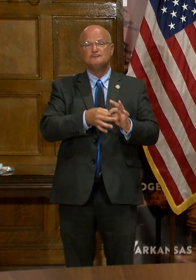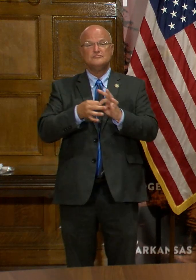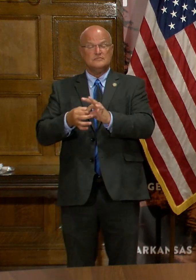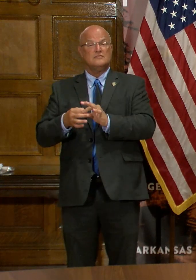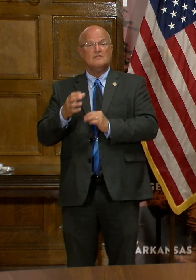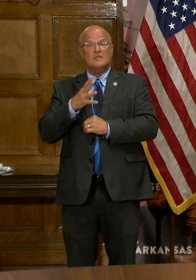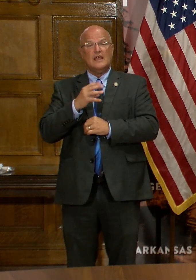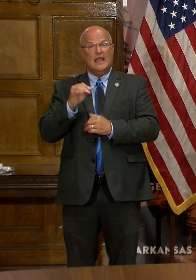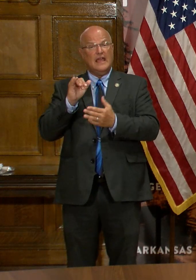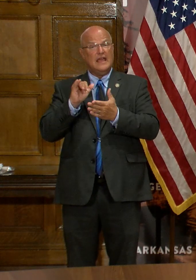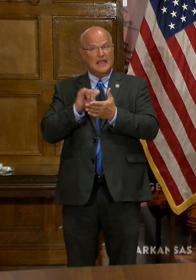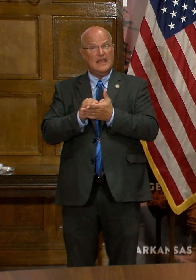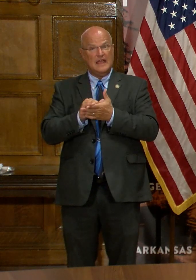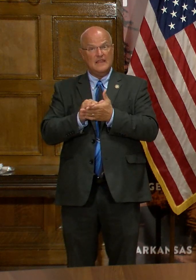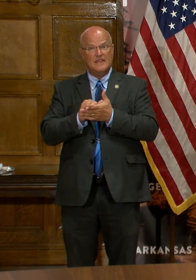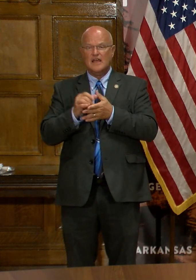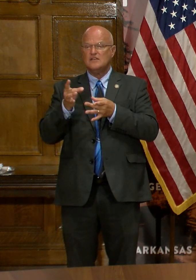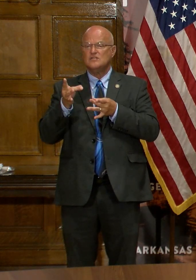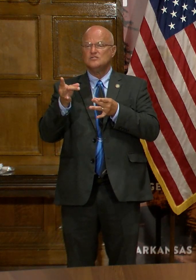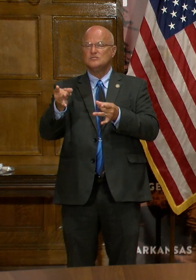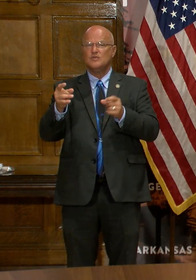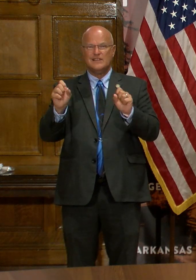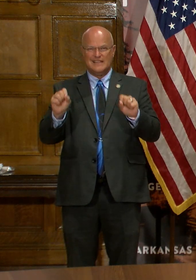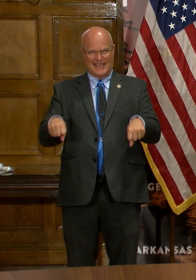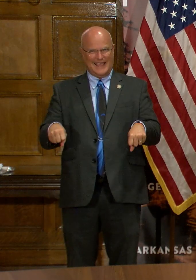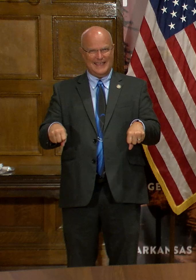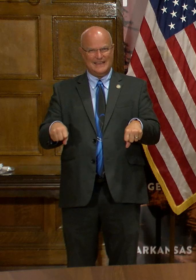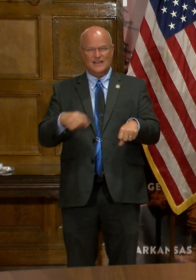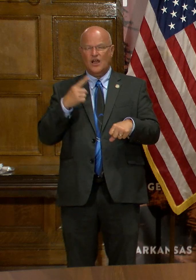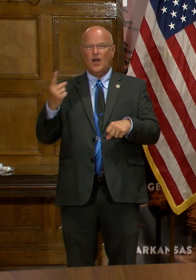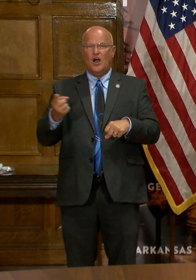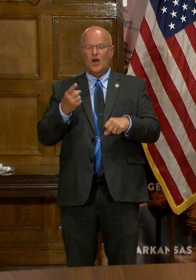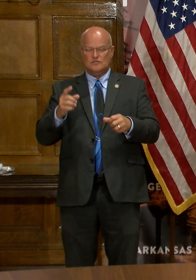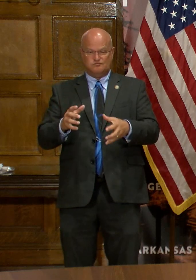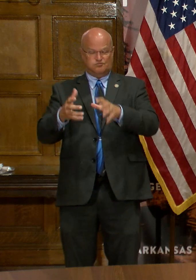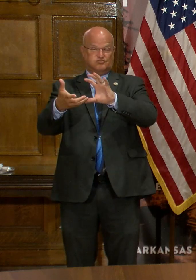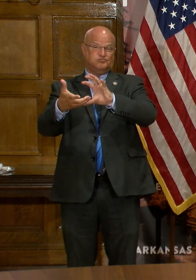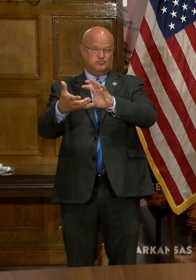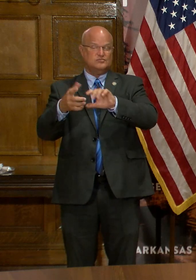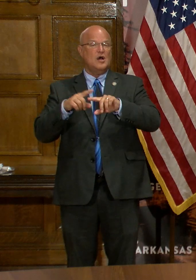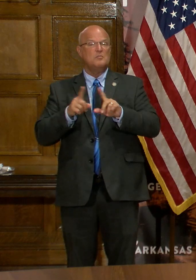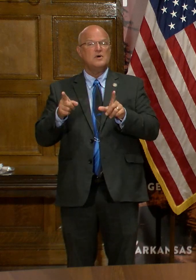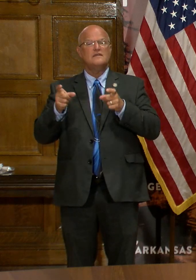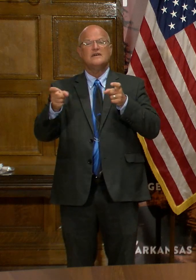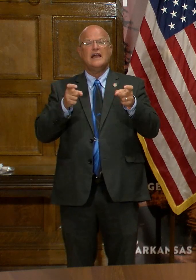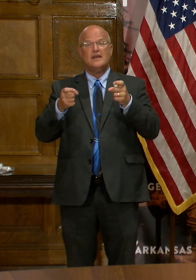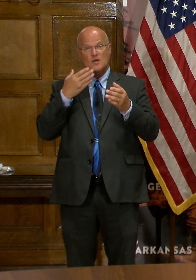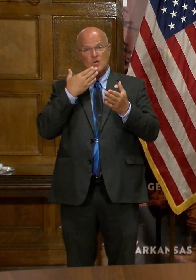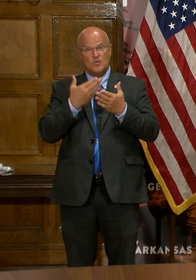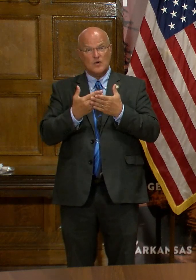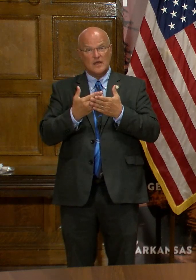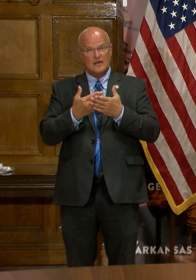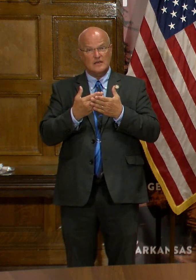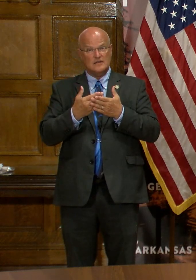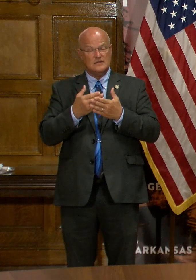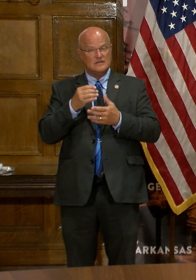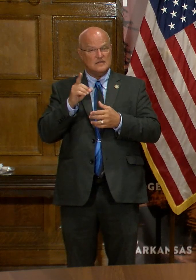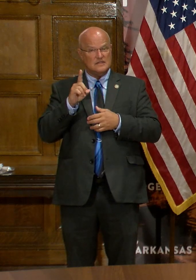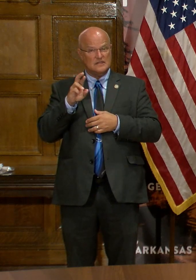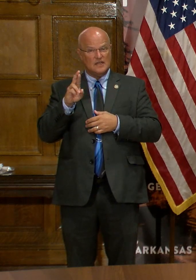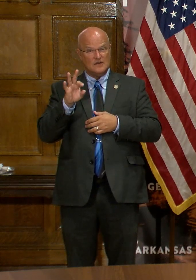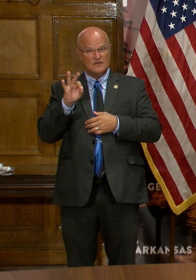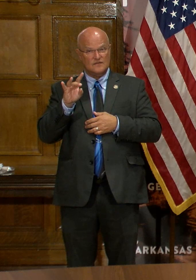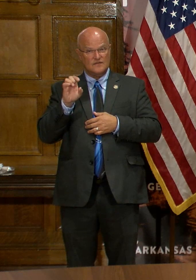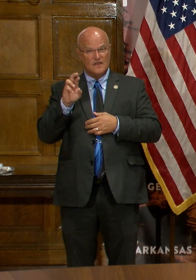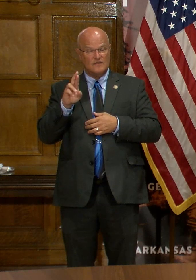and that's gone as smoothly as it can go. It's always disruptive, but they've handled it very well. Dr. Pfeffer, you want to comment on that?